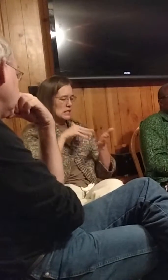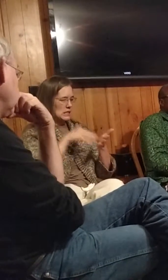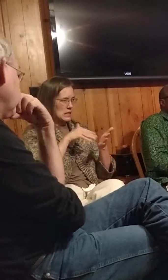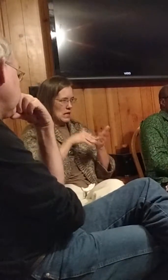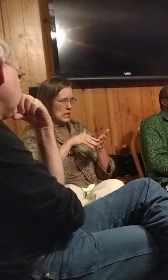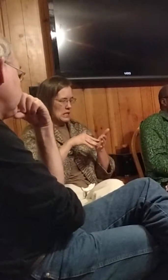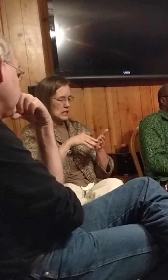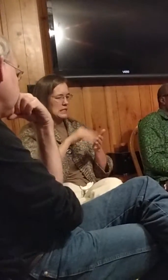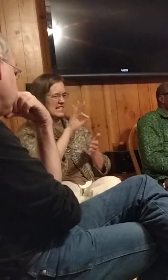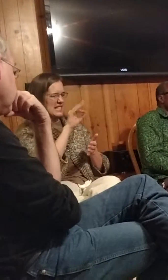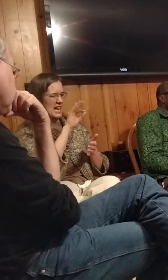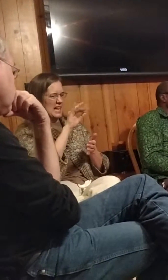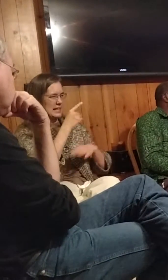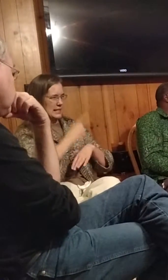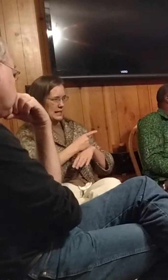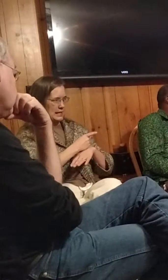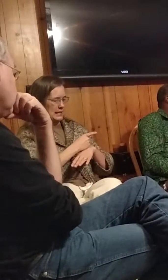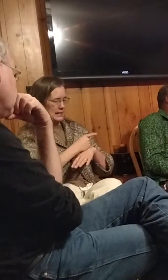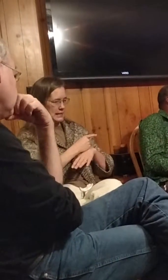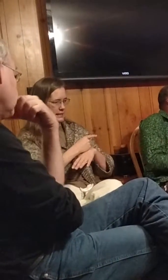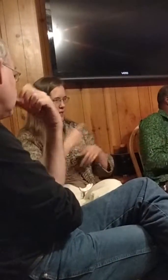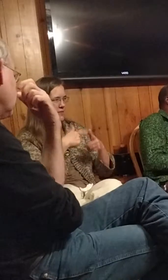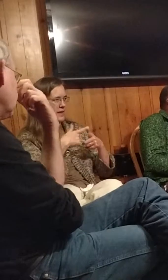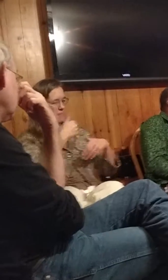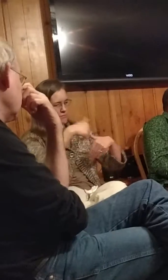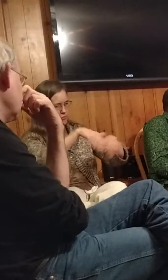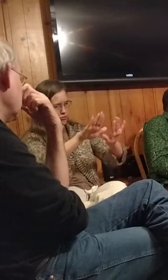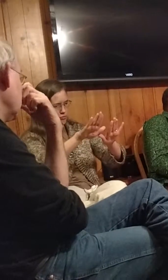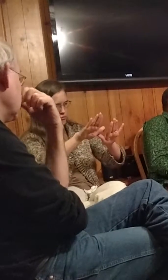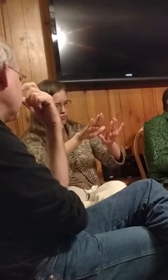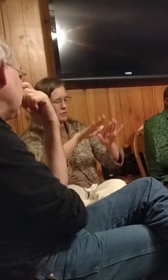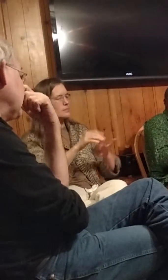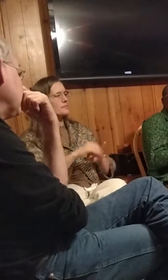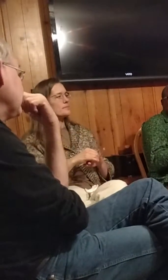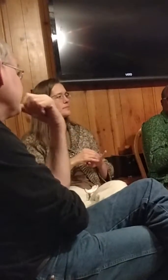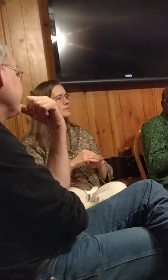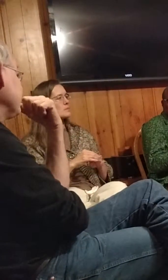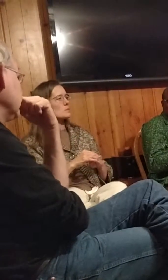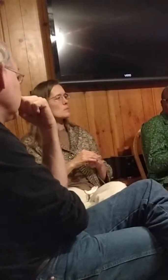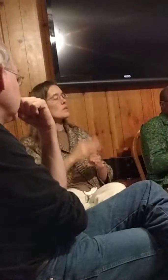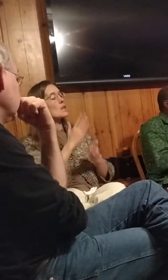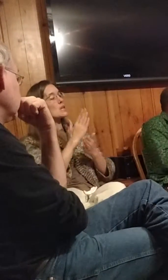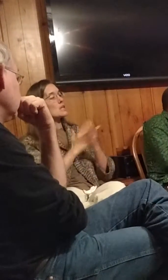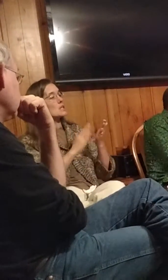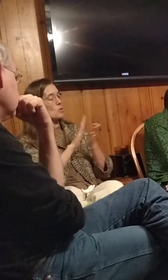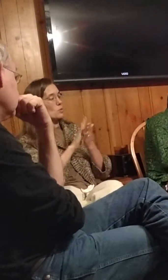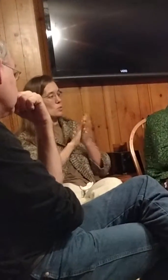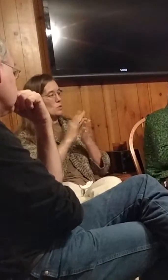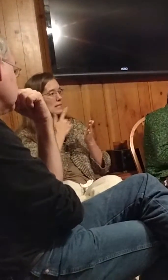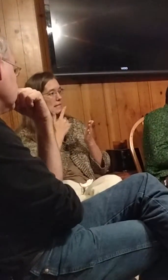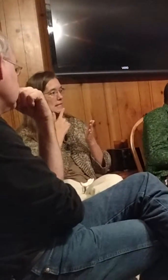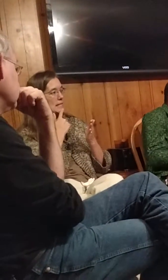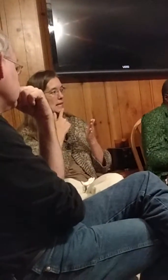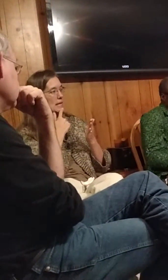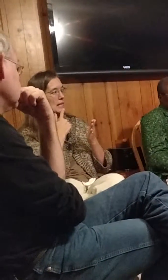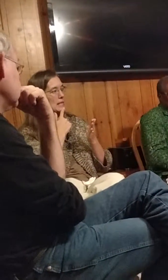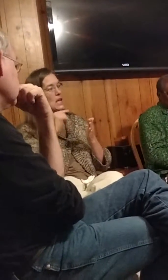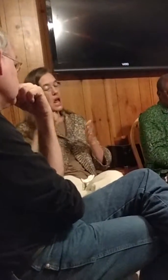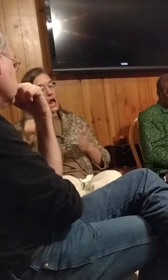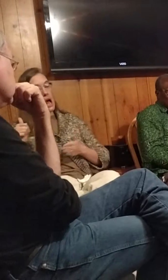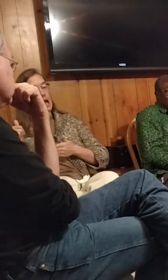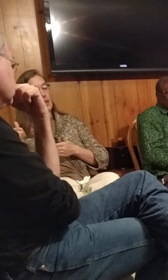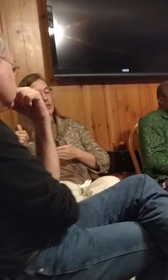comes. Now, some of the schools have told me that if I start, they will also send their students to come there for practicals, which is a